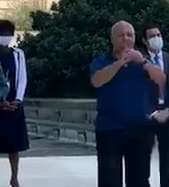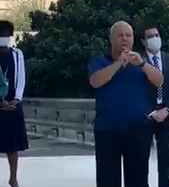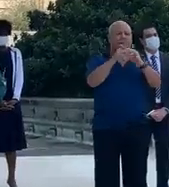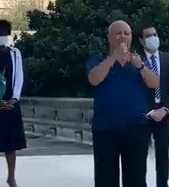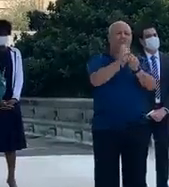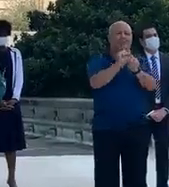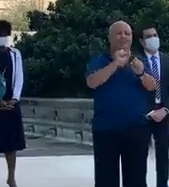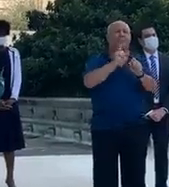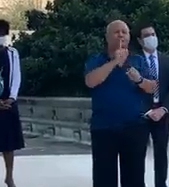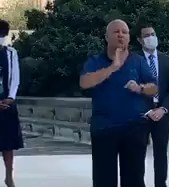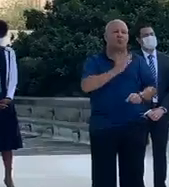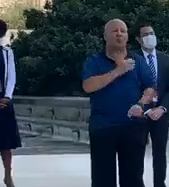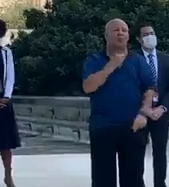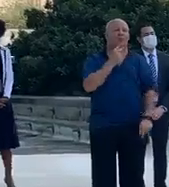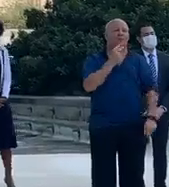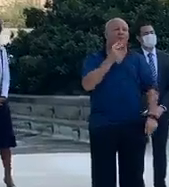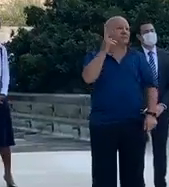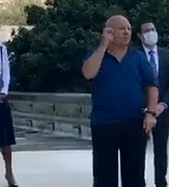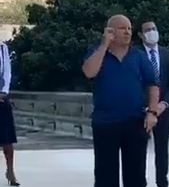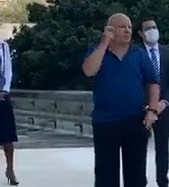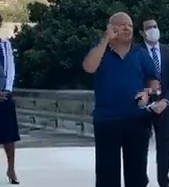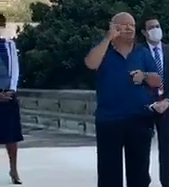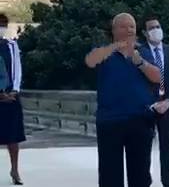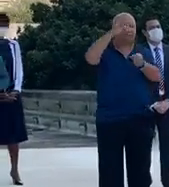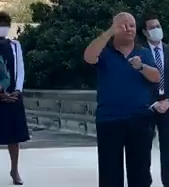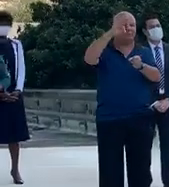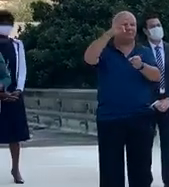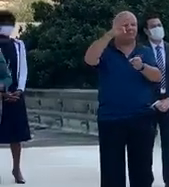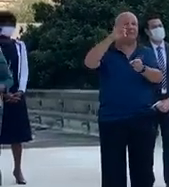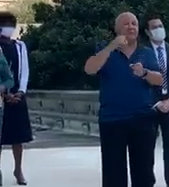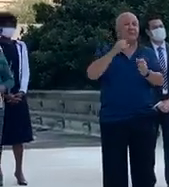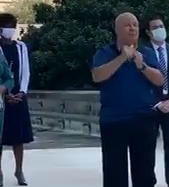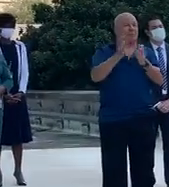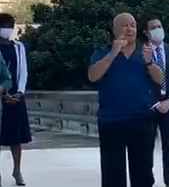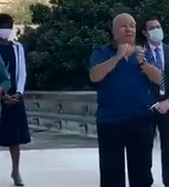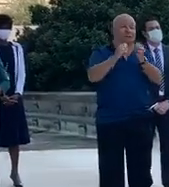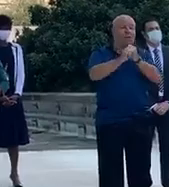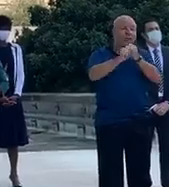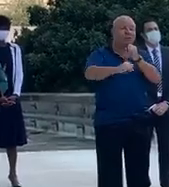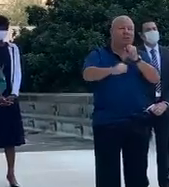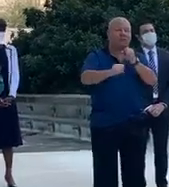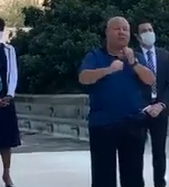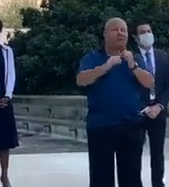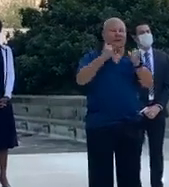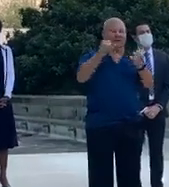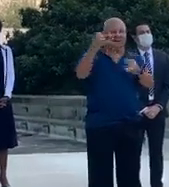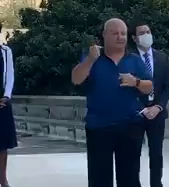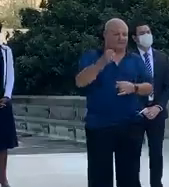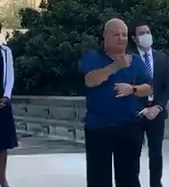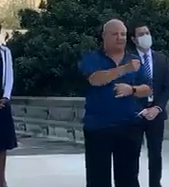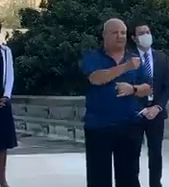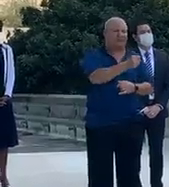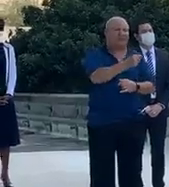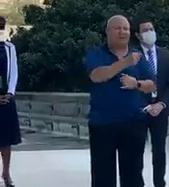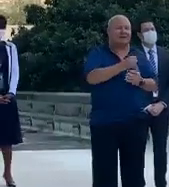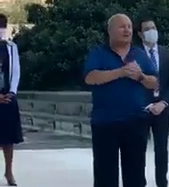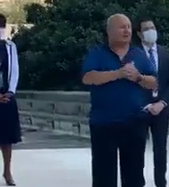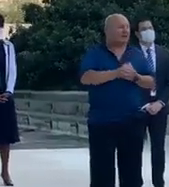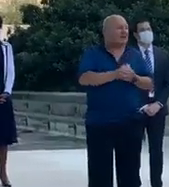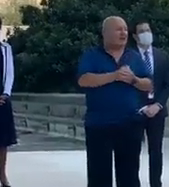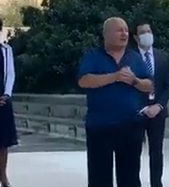make sure that our voices are heard as well. So without further ado, I have to bring to the podium, as I mentioned,